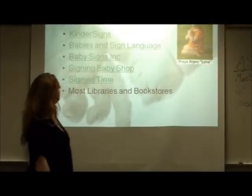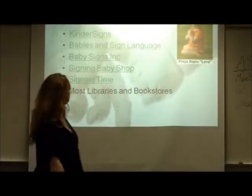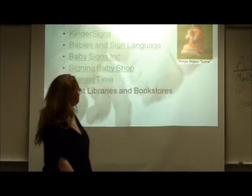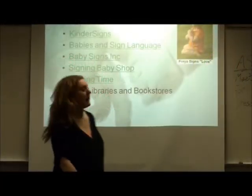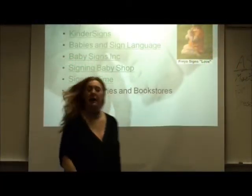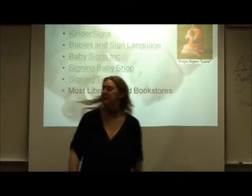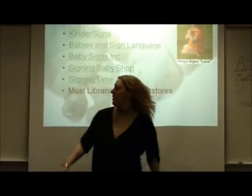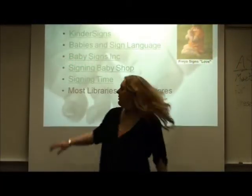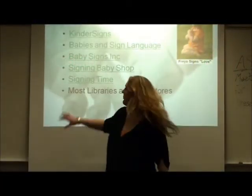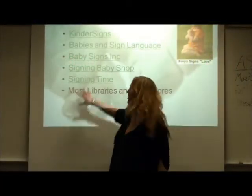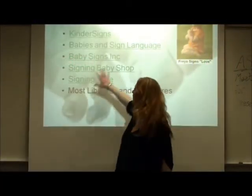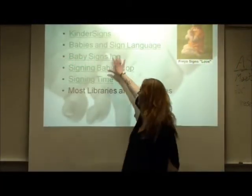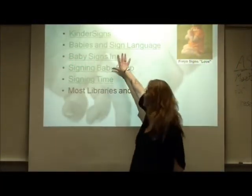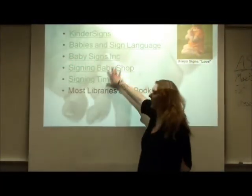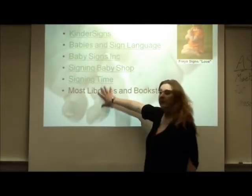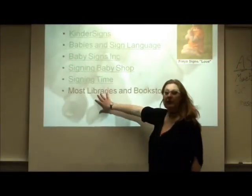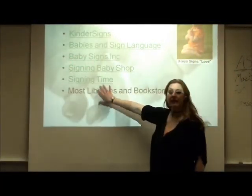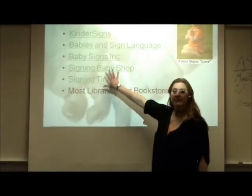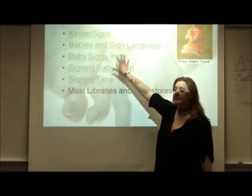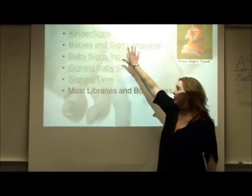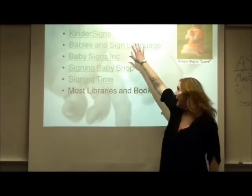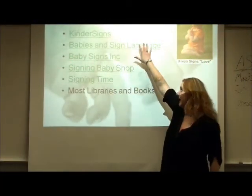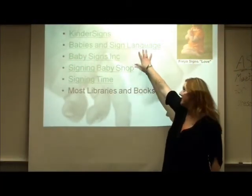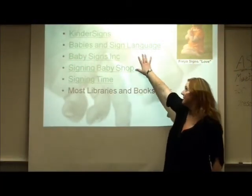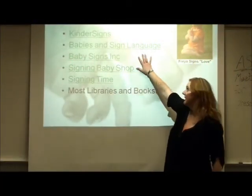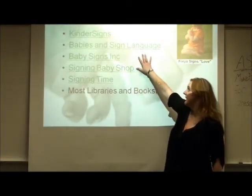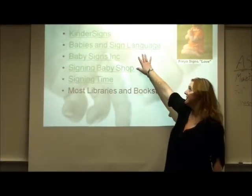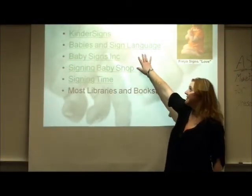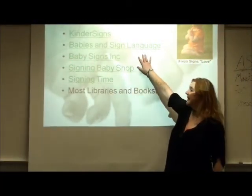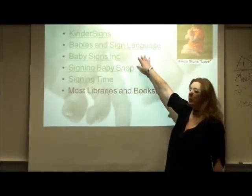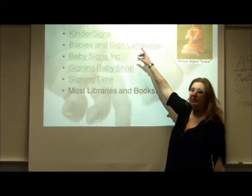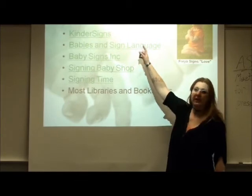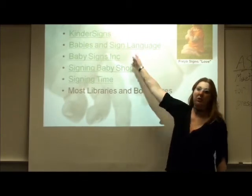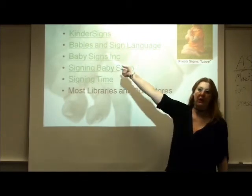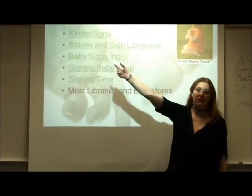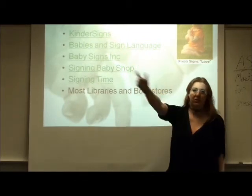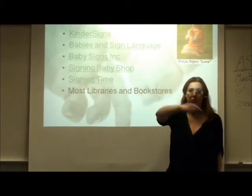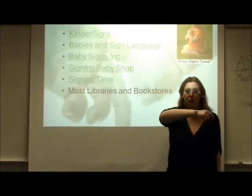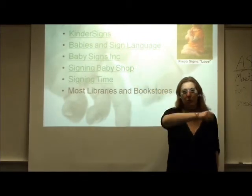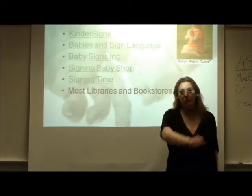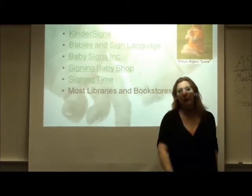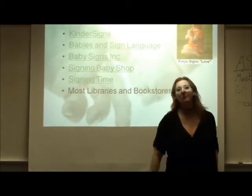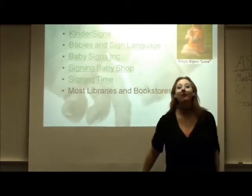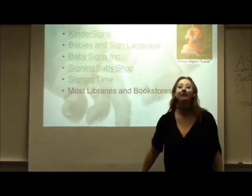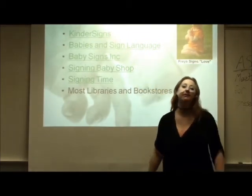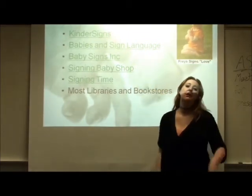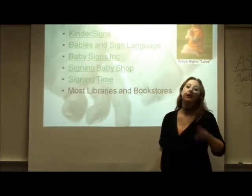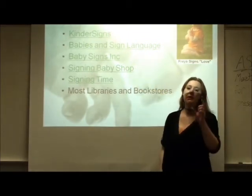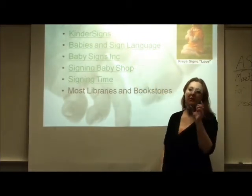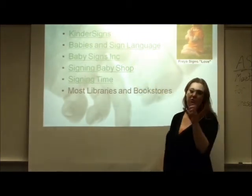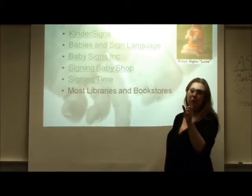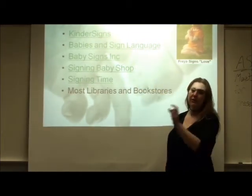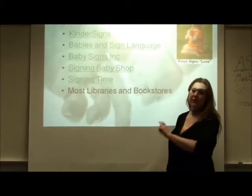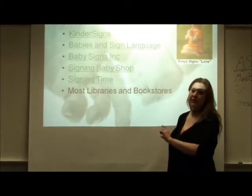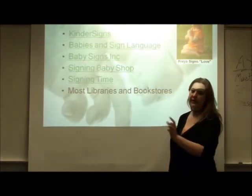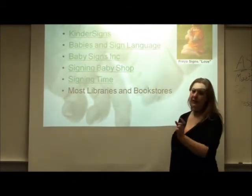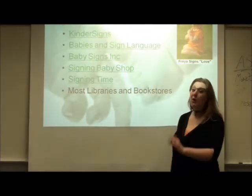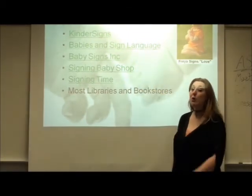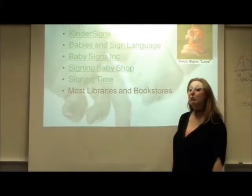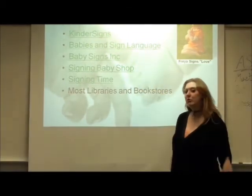Okay, also these are other links. These are active links that will take you right to those websites that I showed the logos